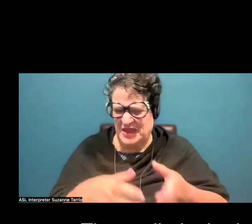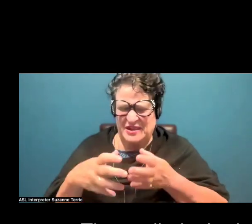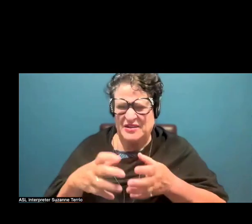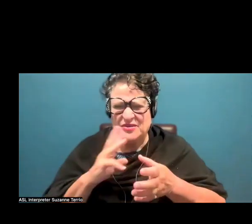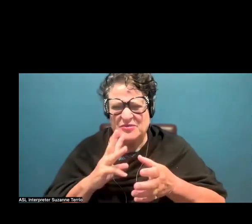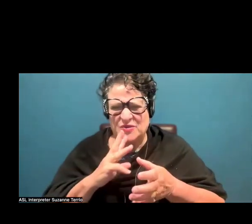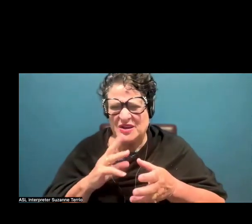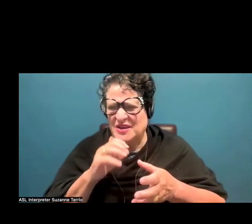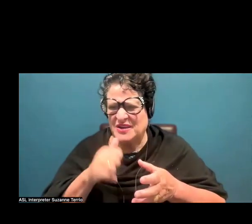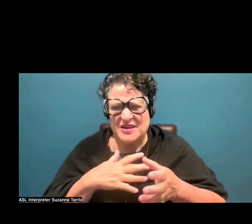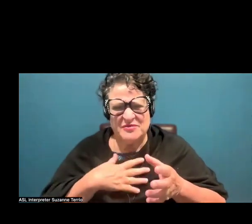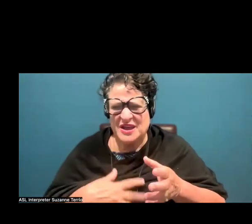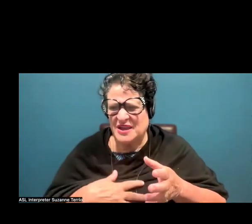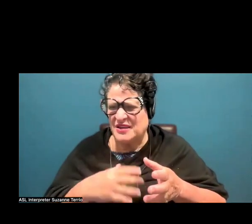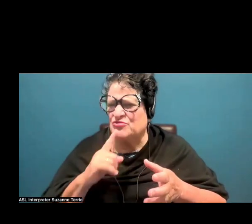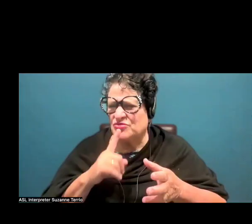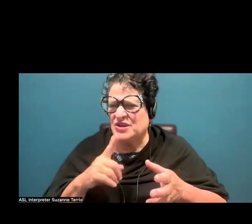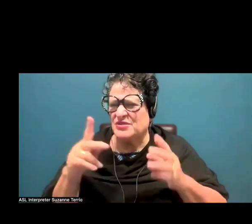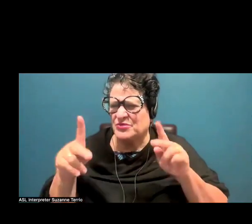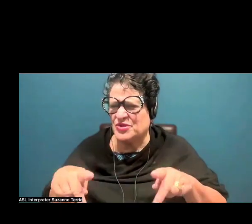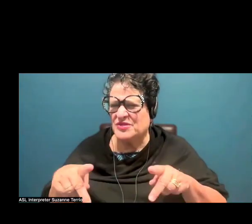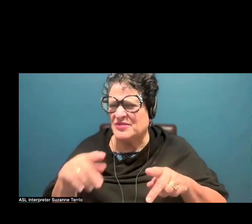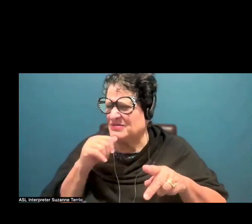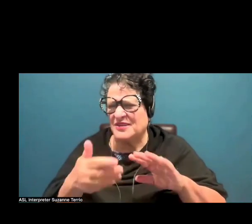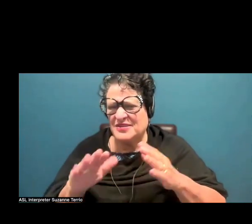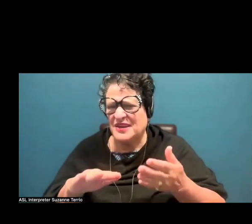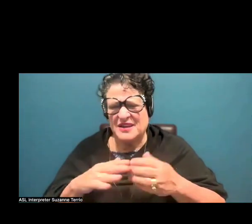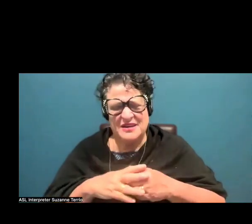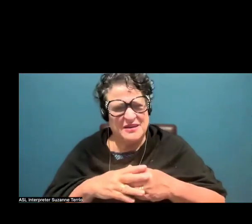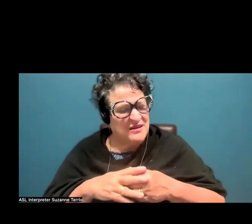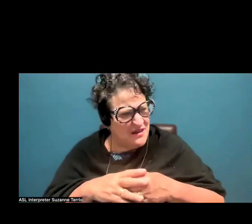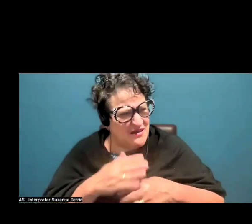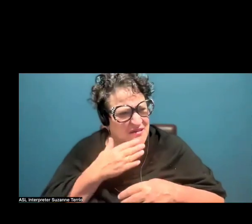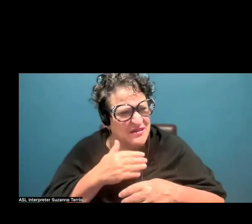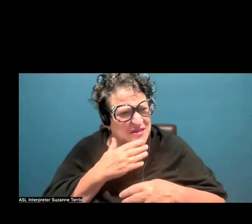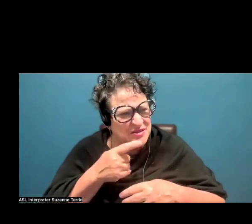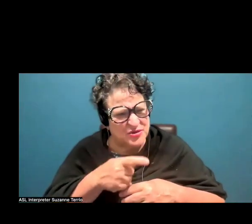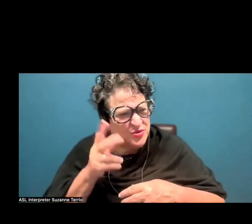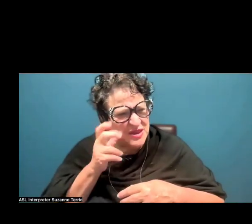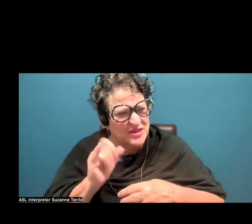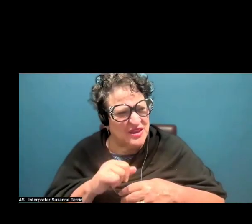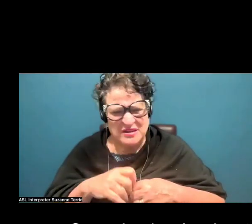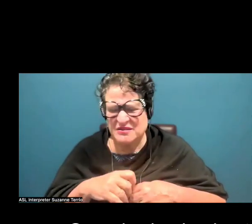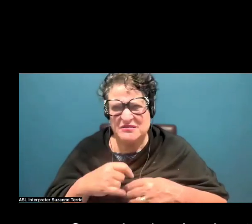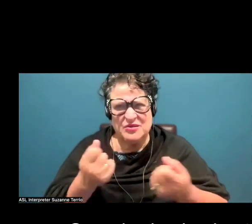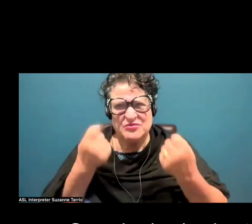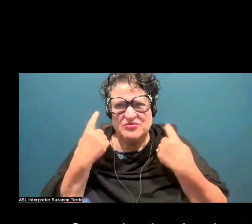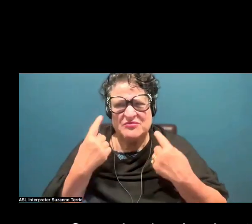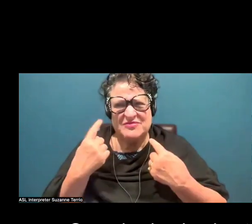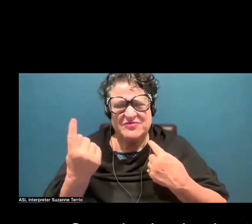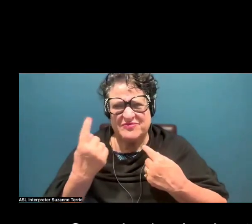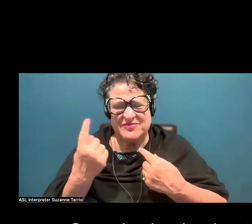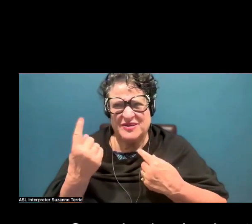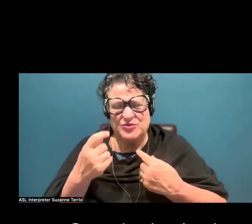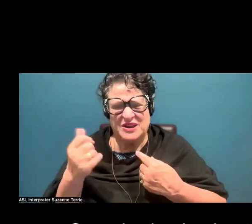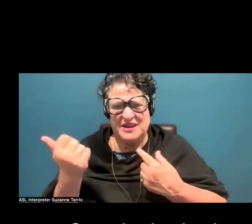wasn't a body, it was a person. Nan, Mom says, smiling. Honey, did you hear that? No, I didn't. Somebody else is at